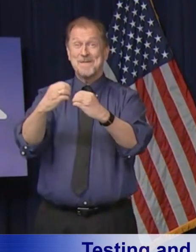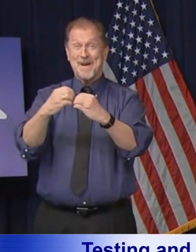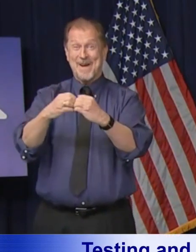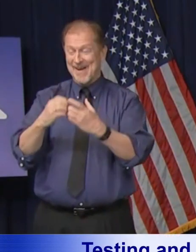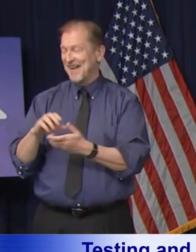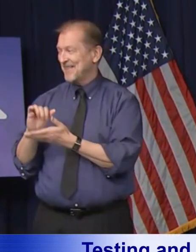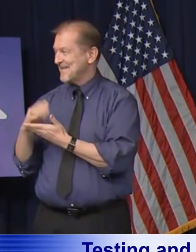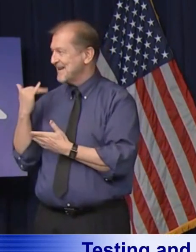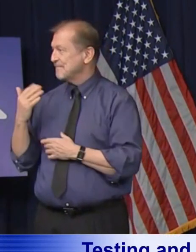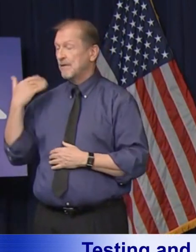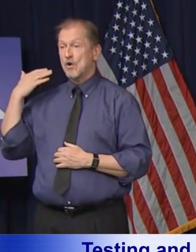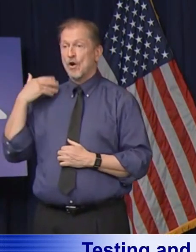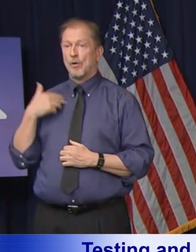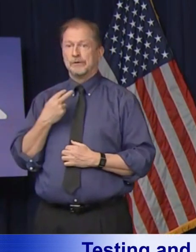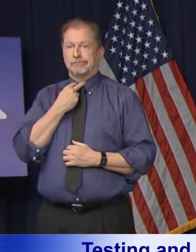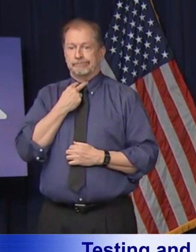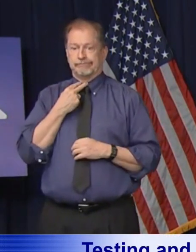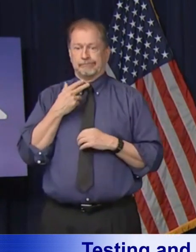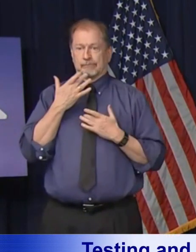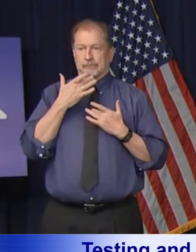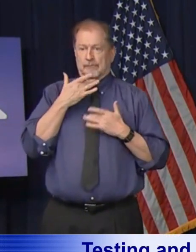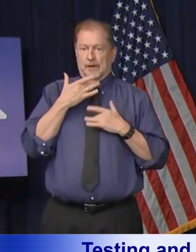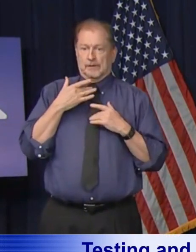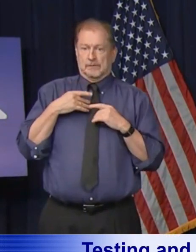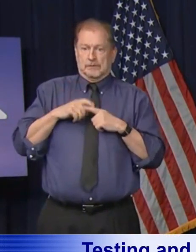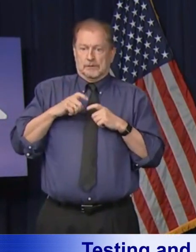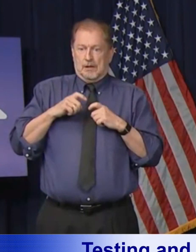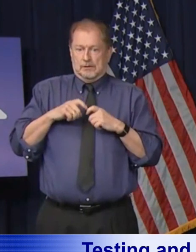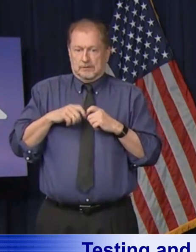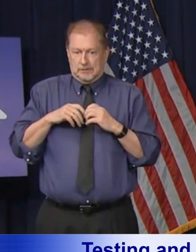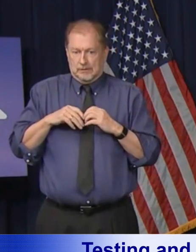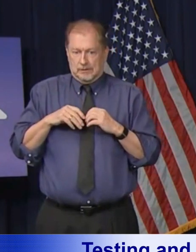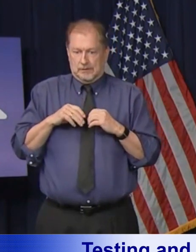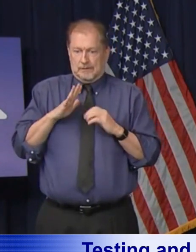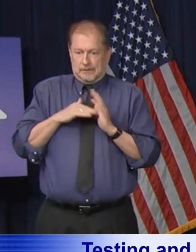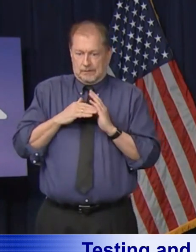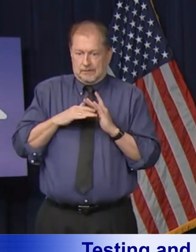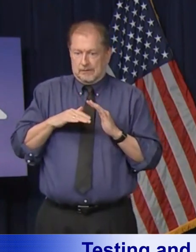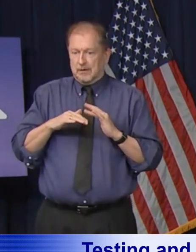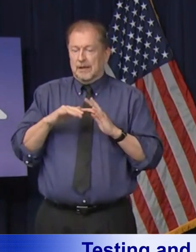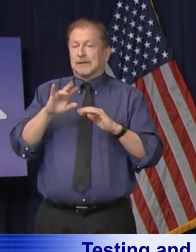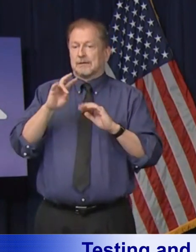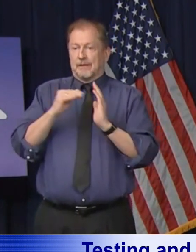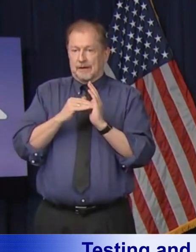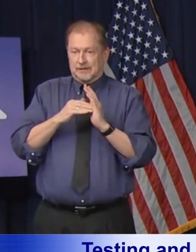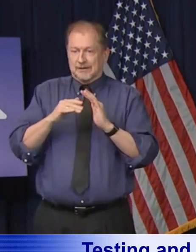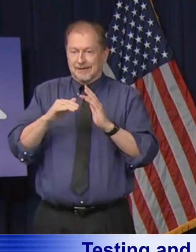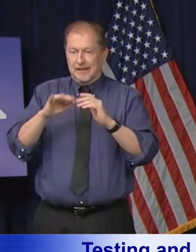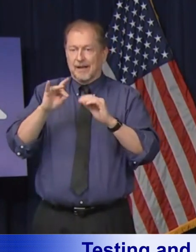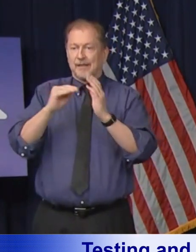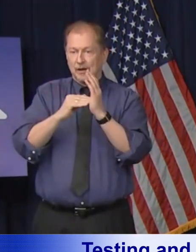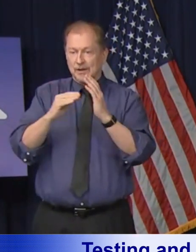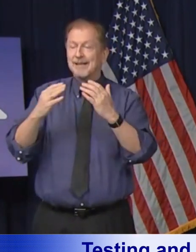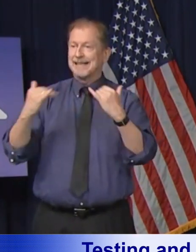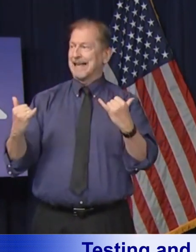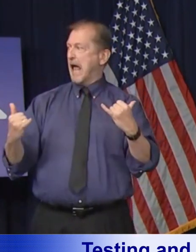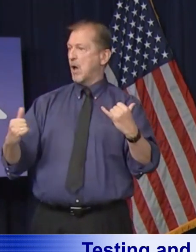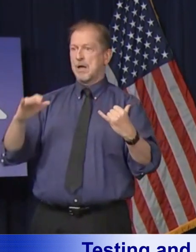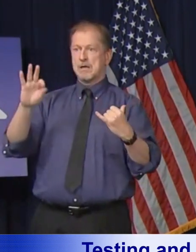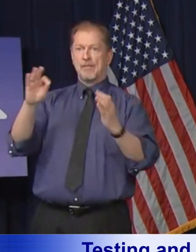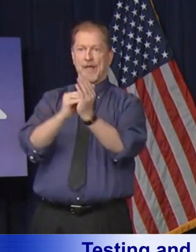seen other days that were, where we were in the 7,000s and almost 8,000. This is the first day at the 9,000 level.